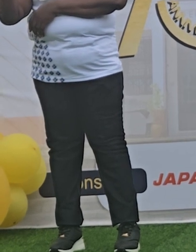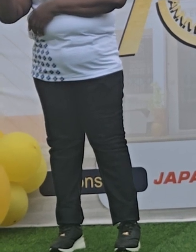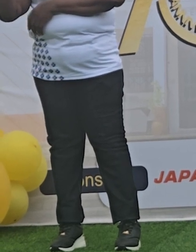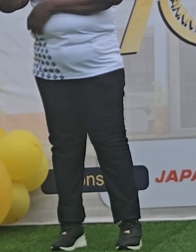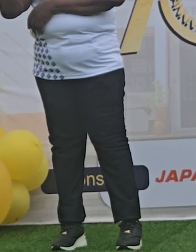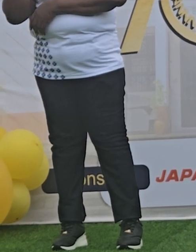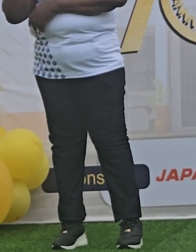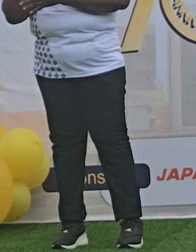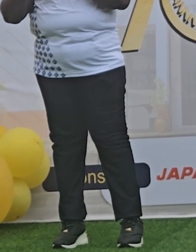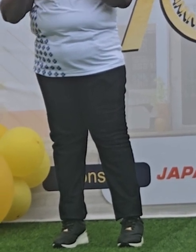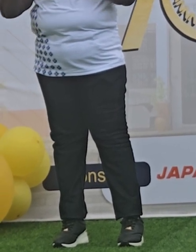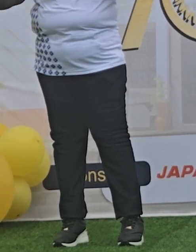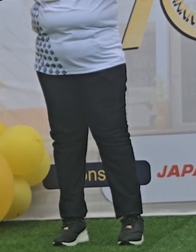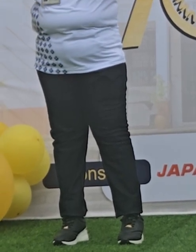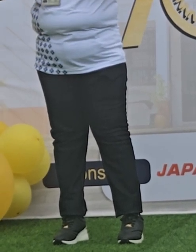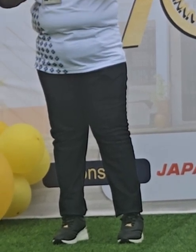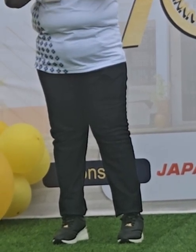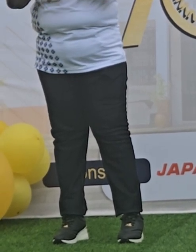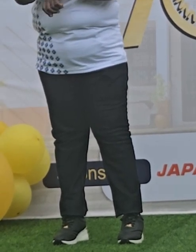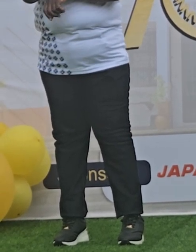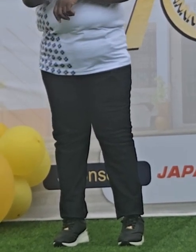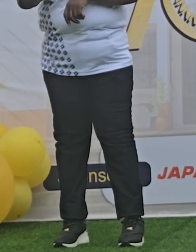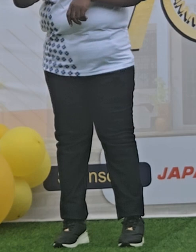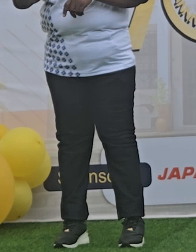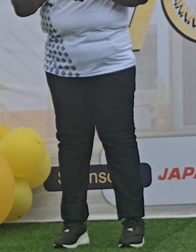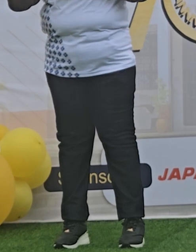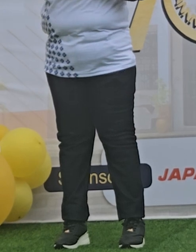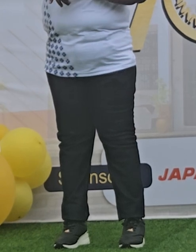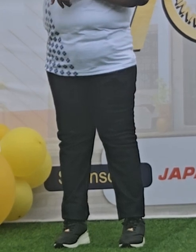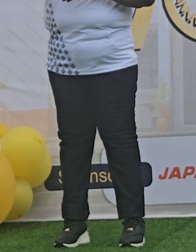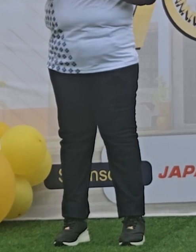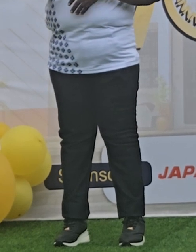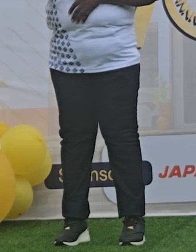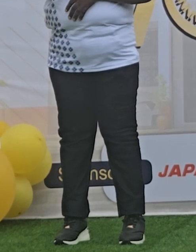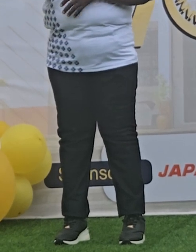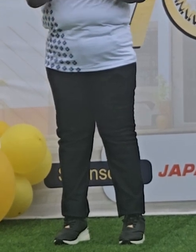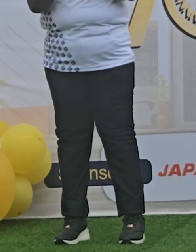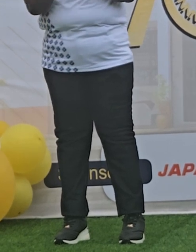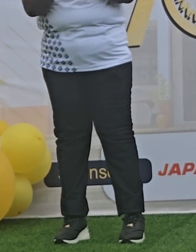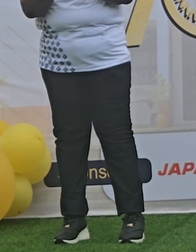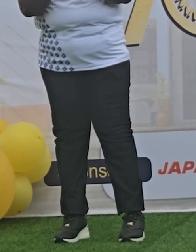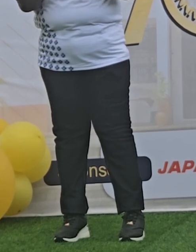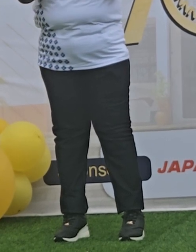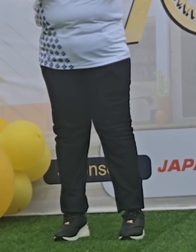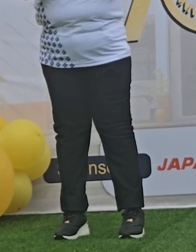work in the 1950s in northern Ghana. And then we also had